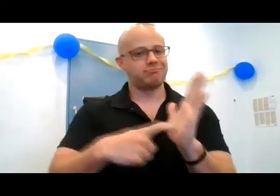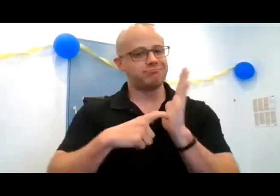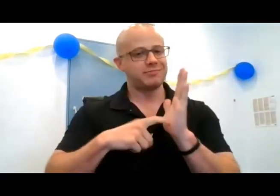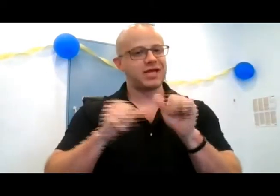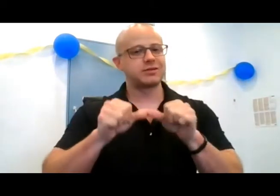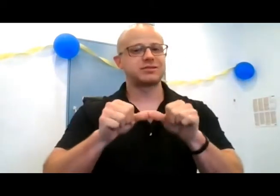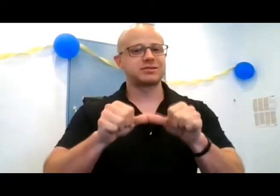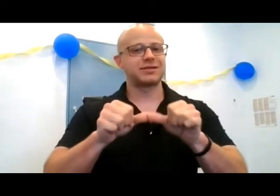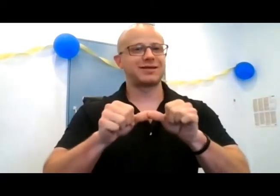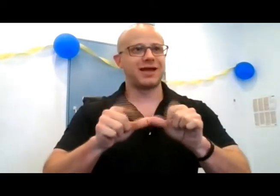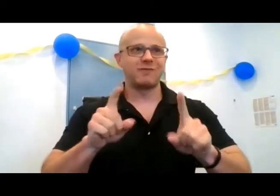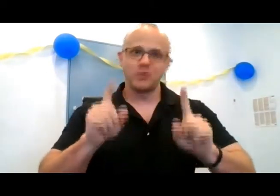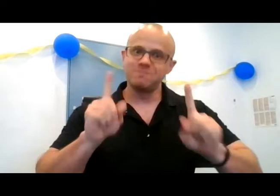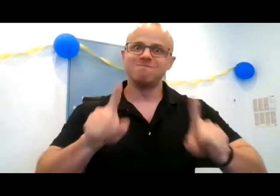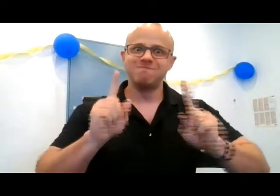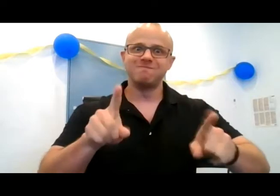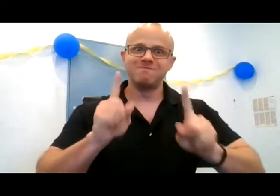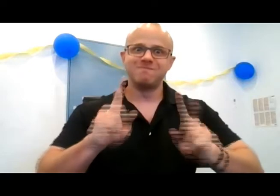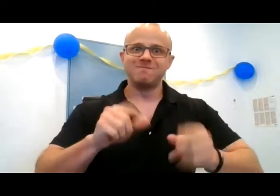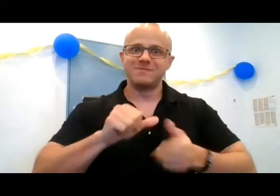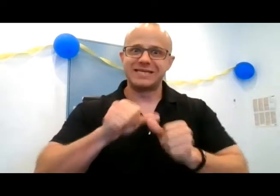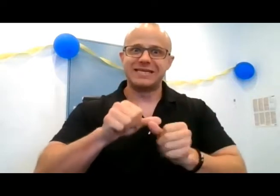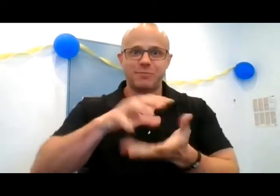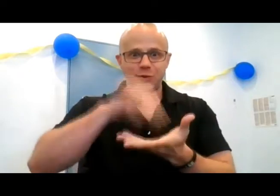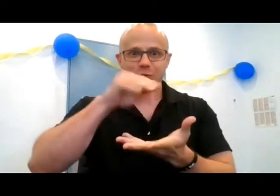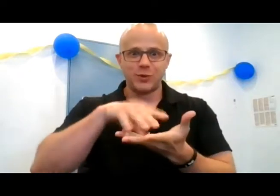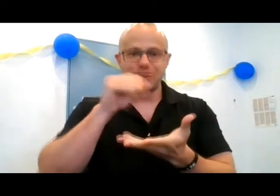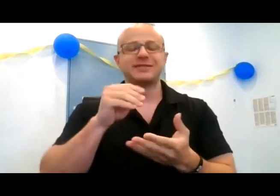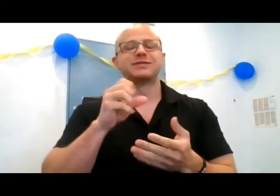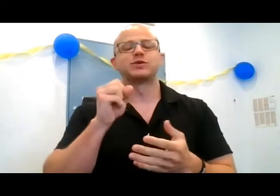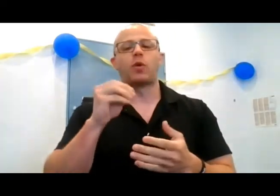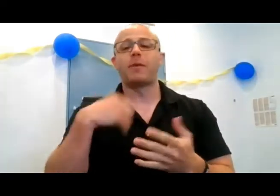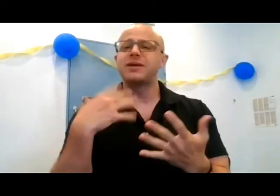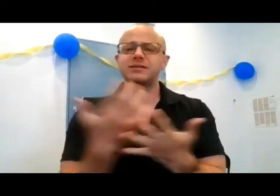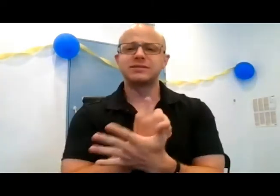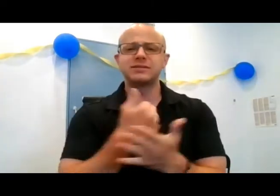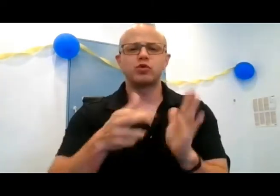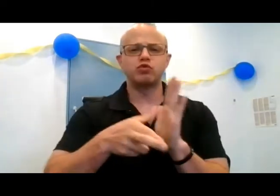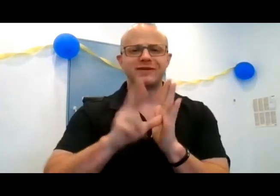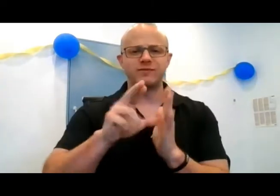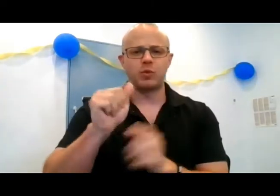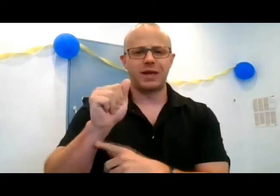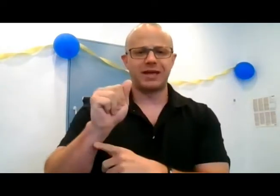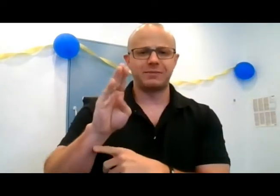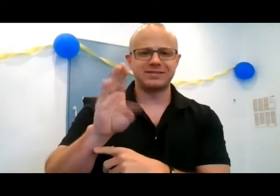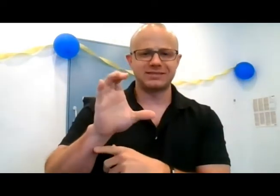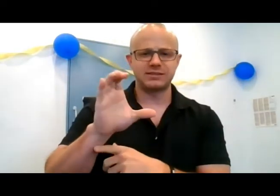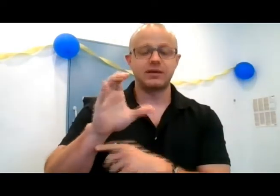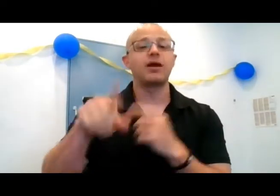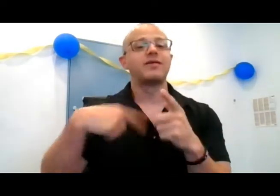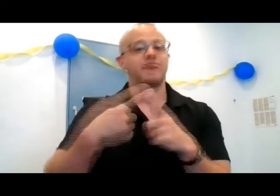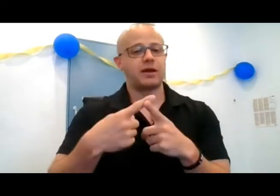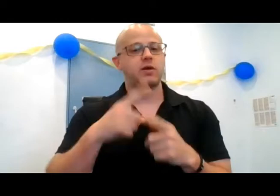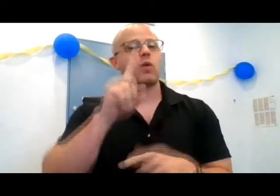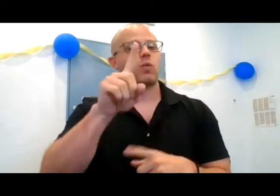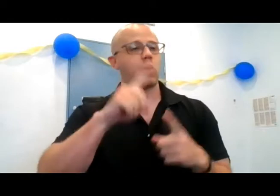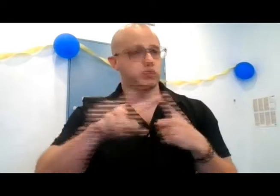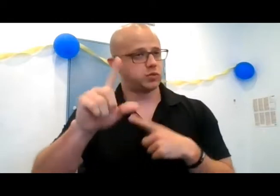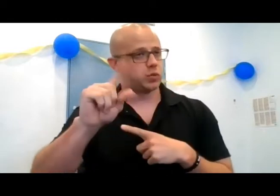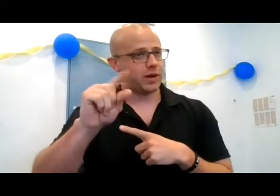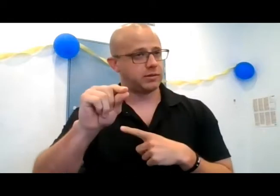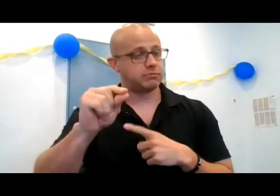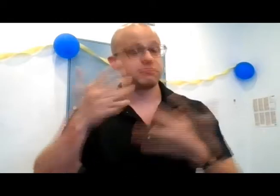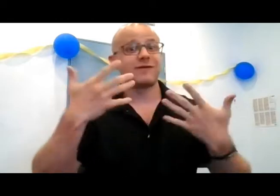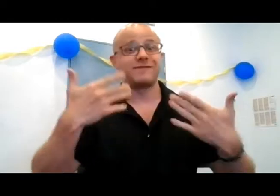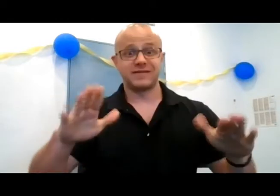blame you. ASL requires consistent practice every single day in order to become fluent. So